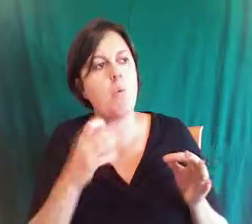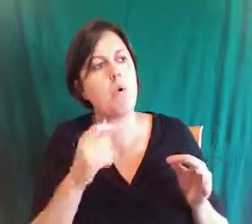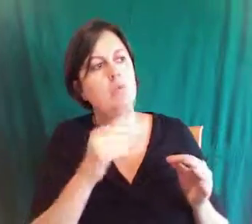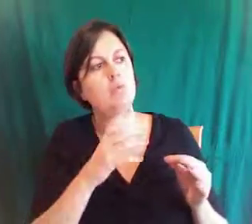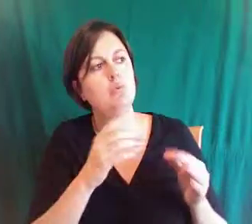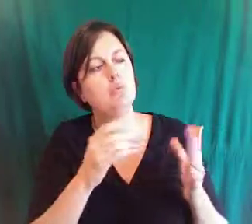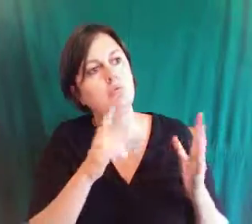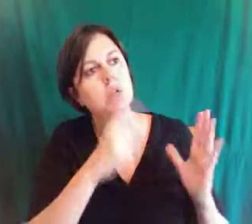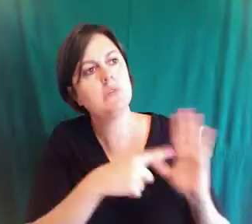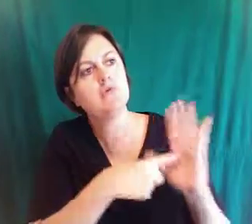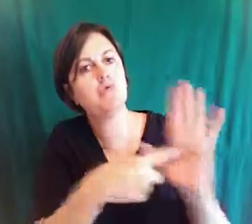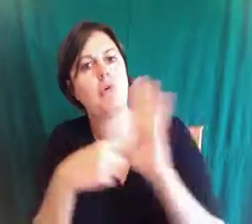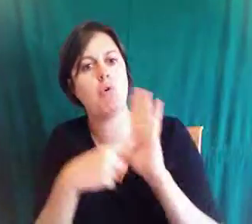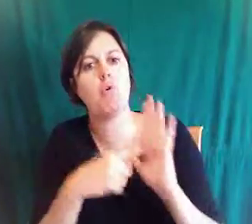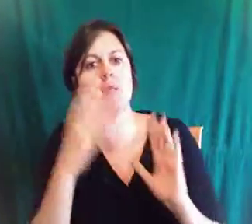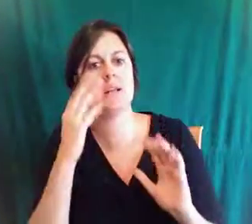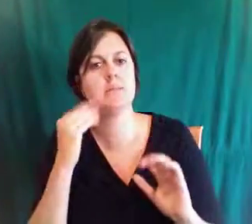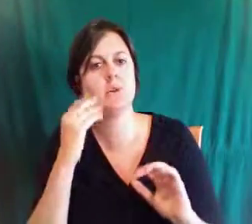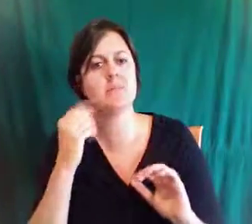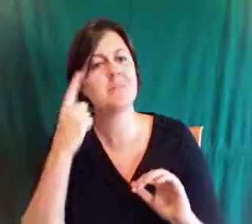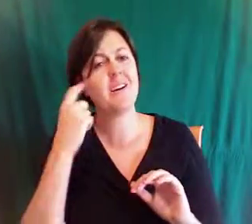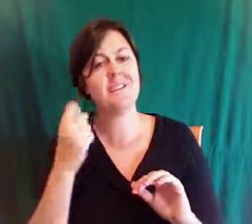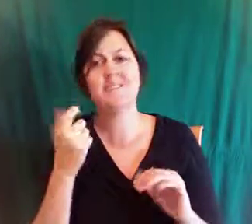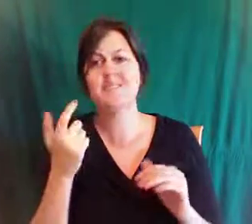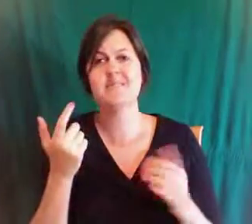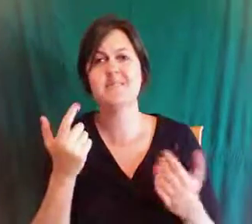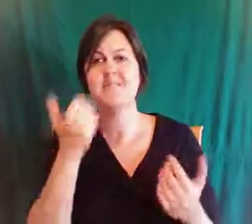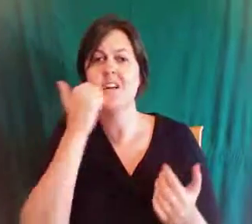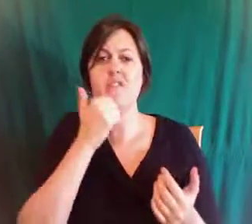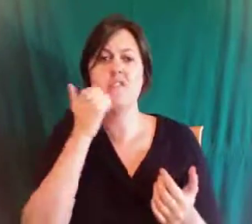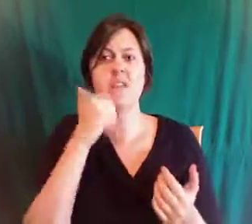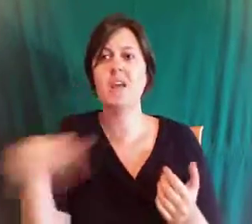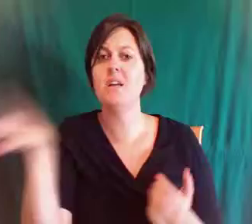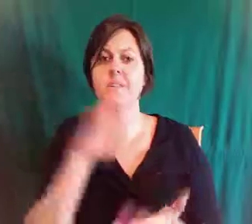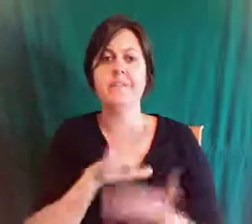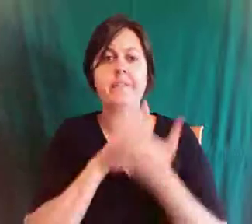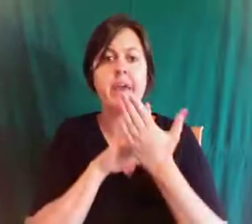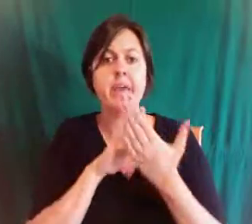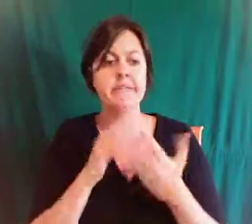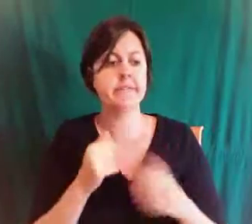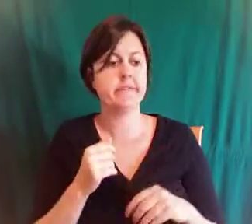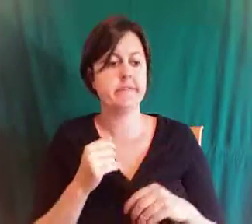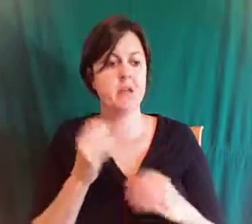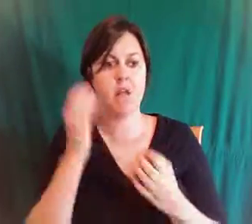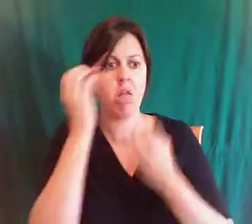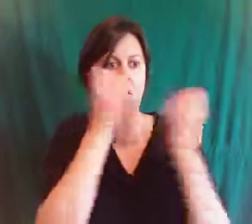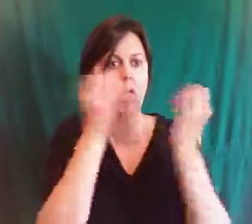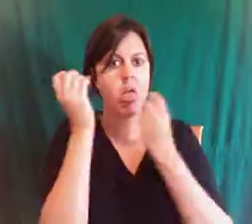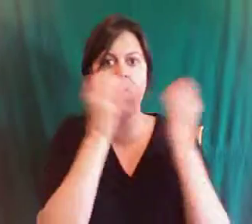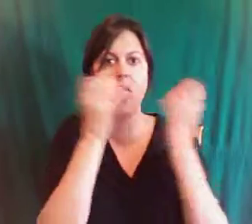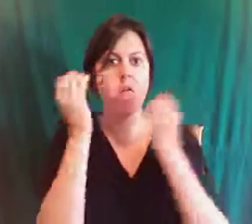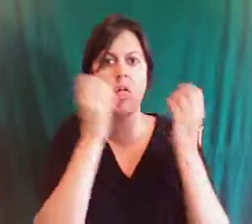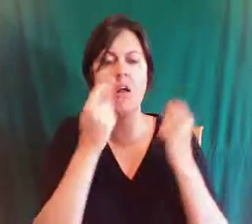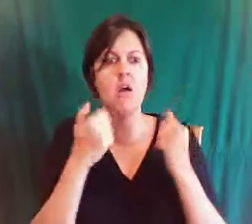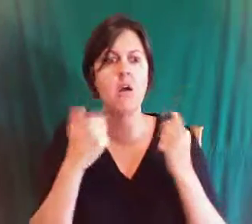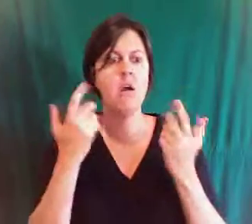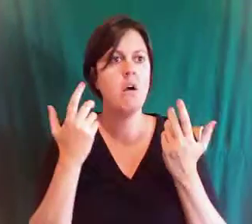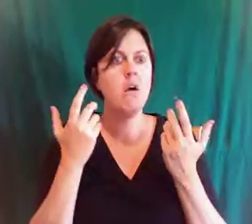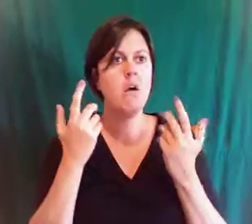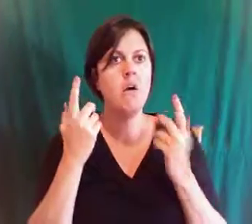because that's really where they live every day, if you will, is how to, in that muddled conversation in the head about what